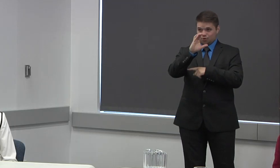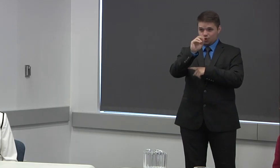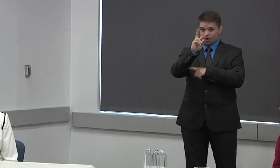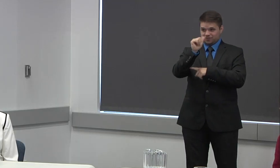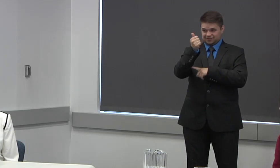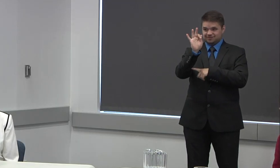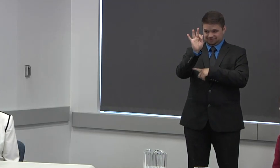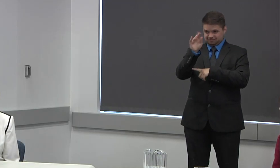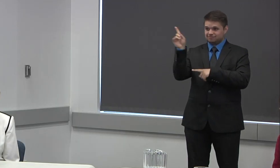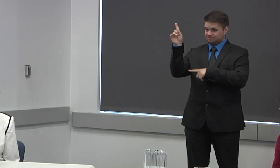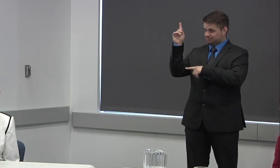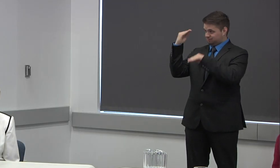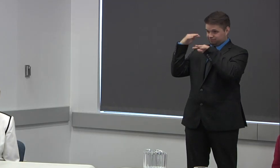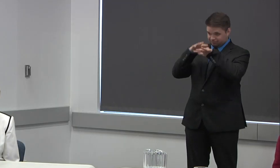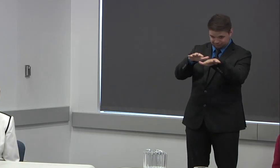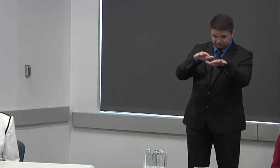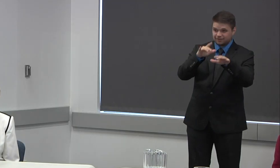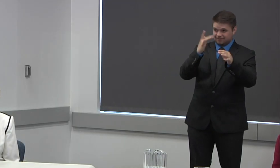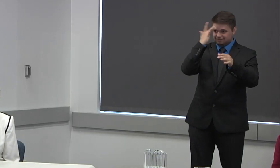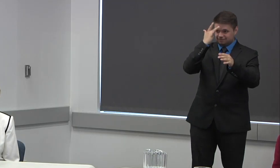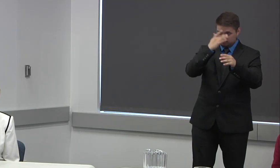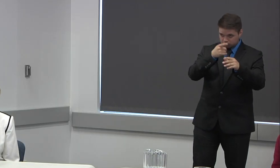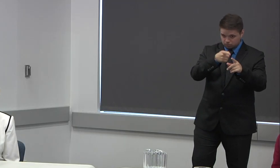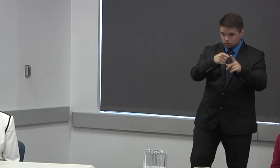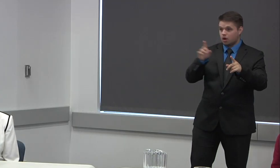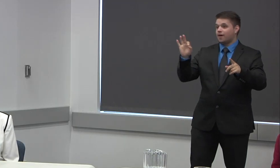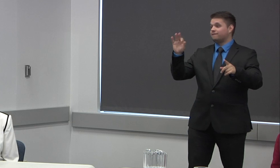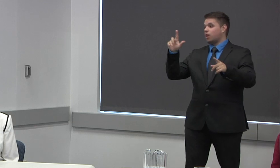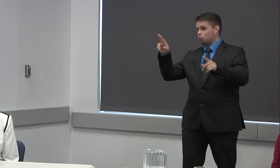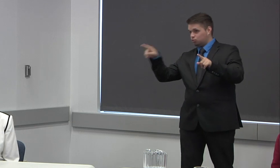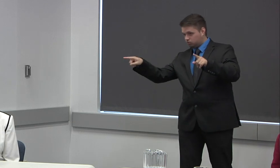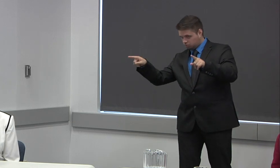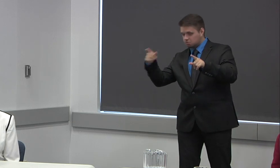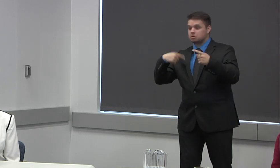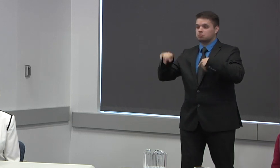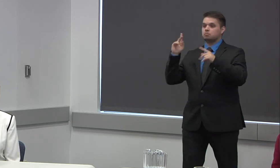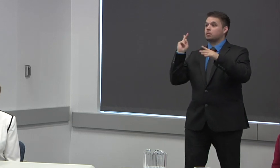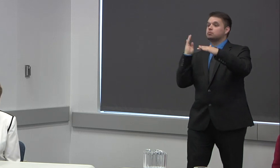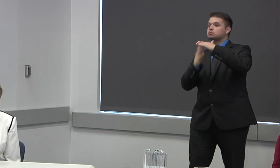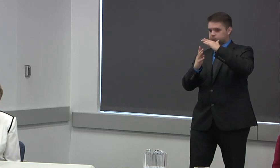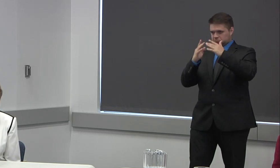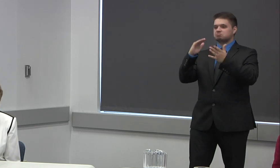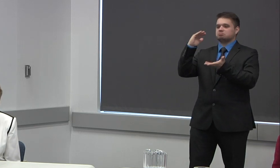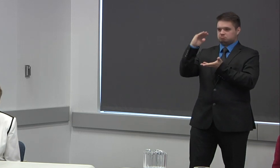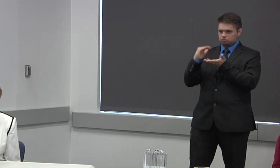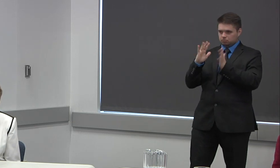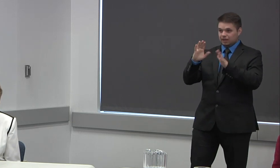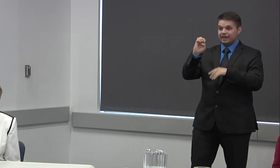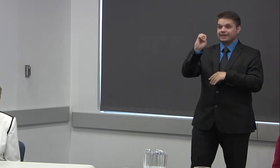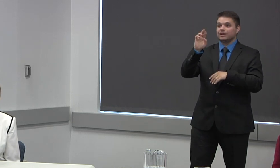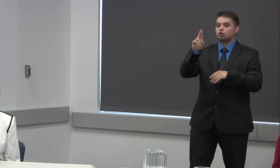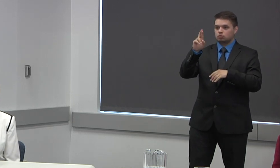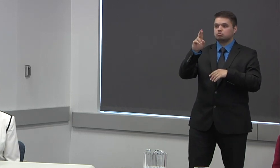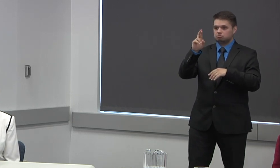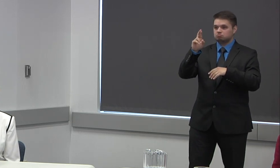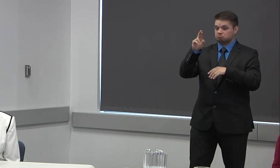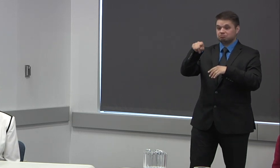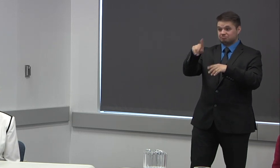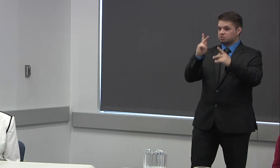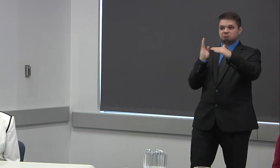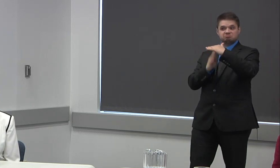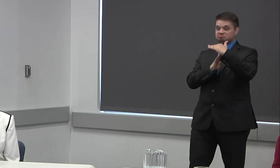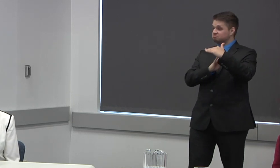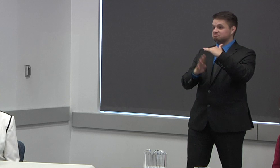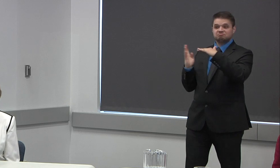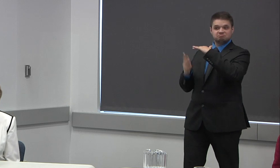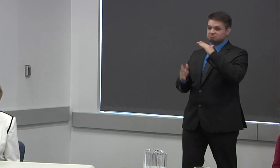down, emergency room visits across hospitals in Oregon are significantly down everywhere for all conditions.